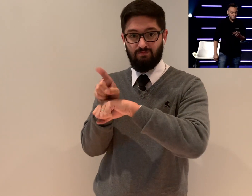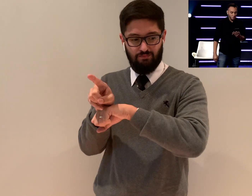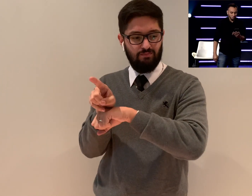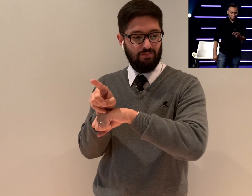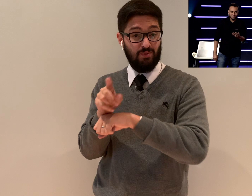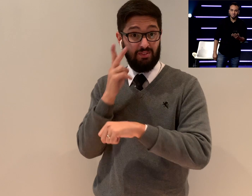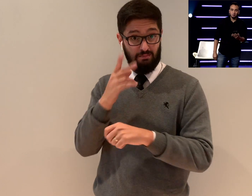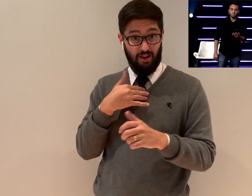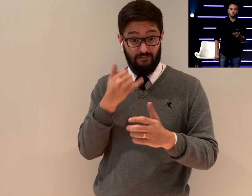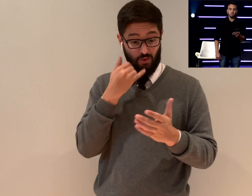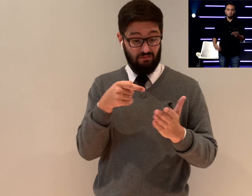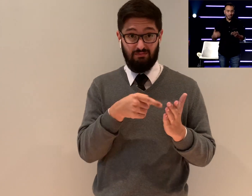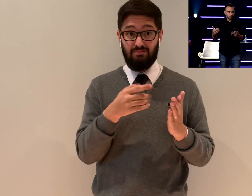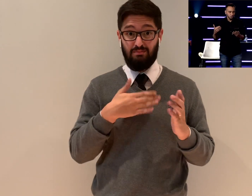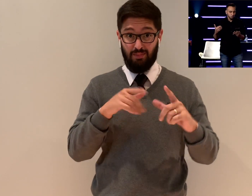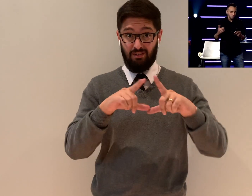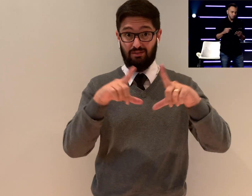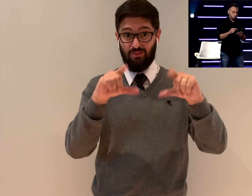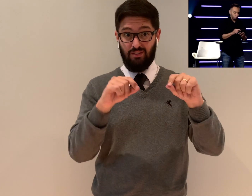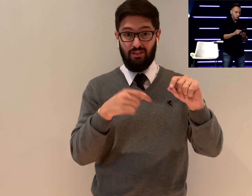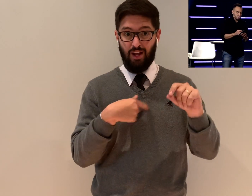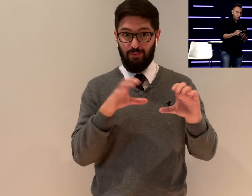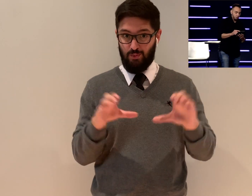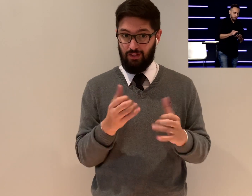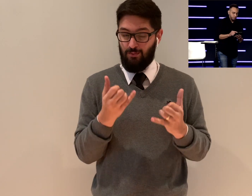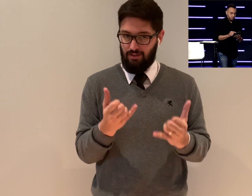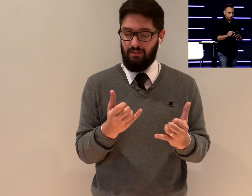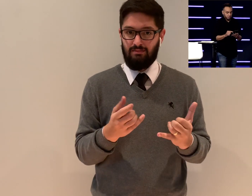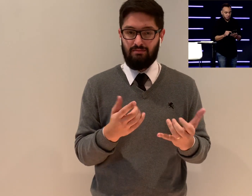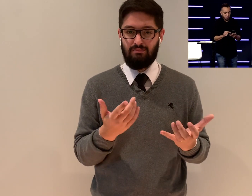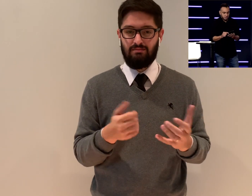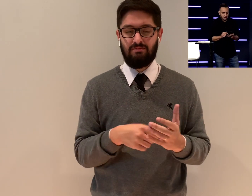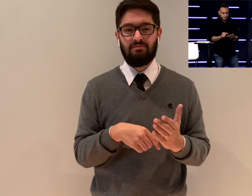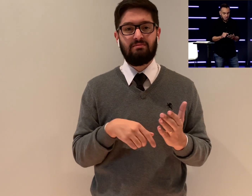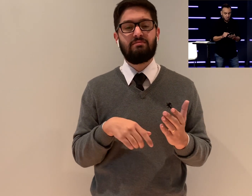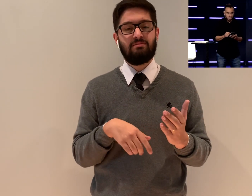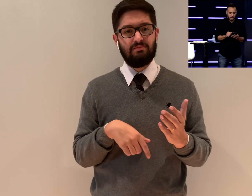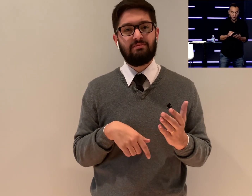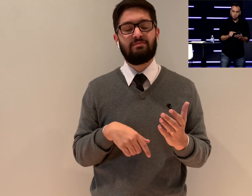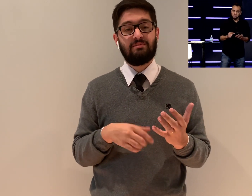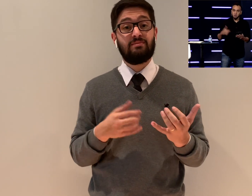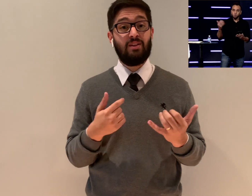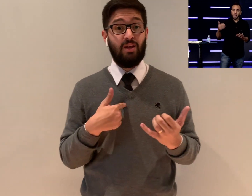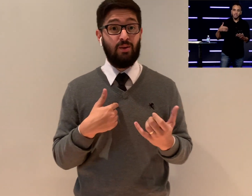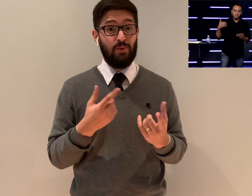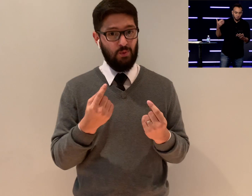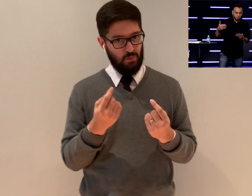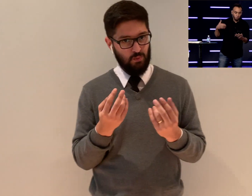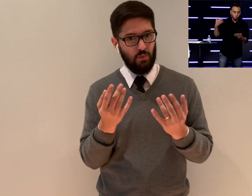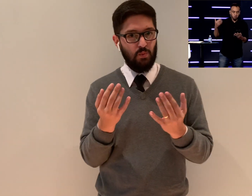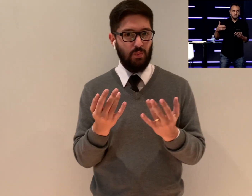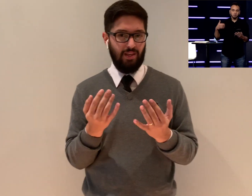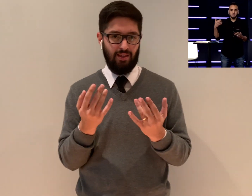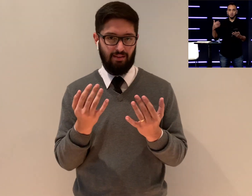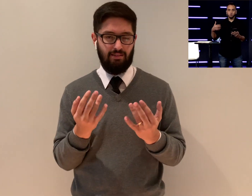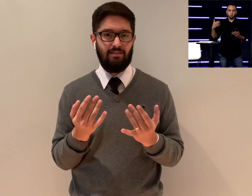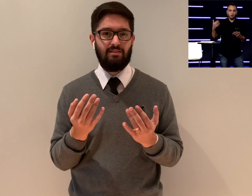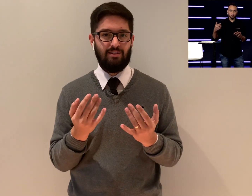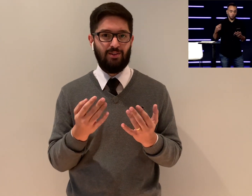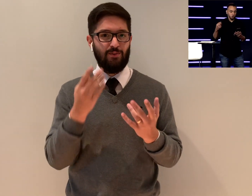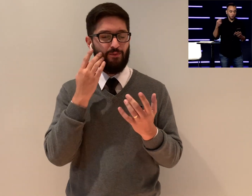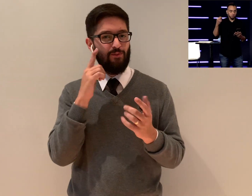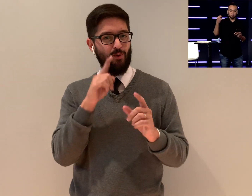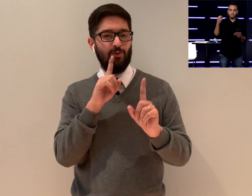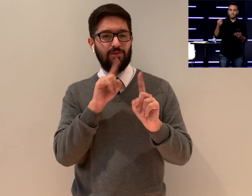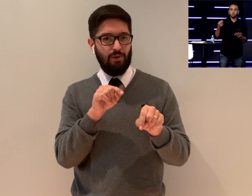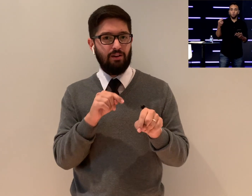my phone. This is my screen. I'm actually doing this right now. And I'm going to be waiting for the response.